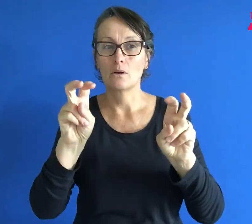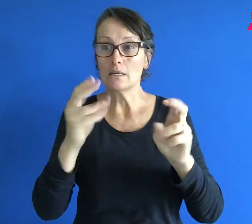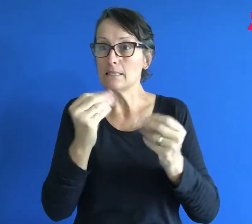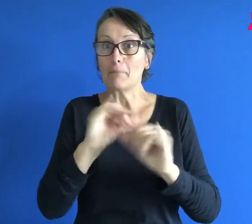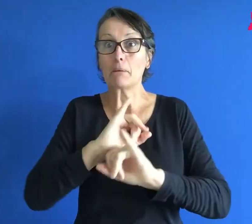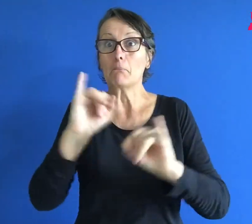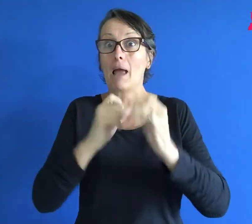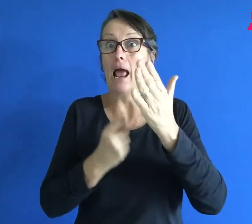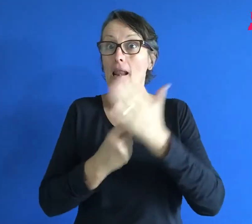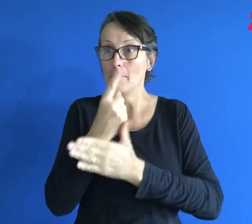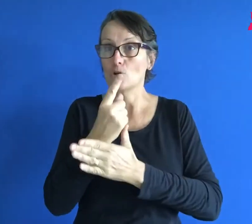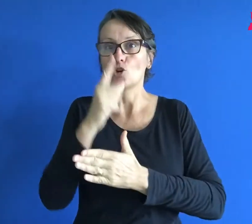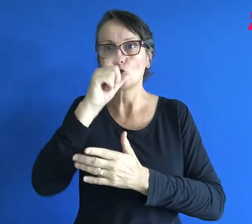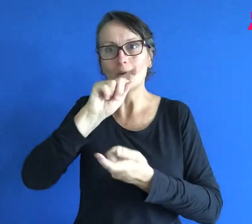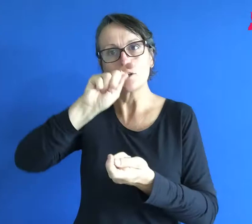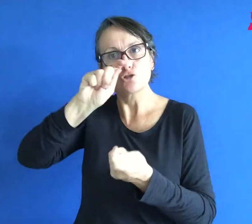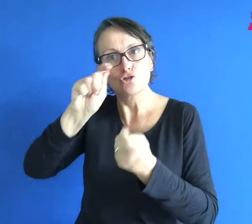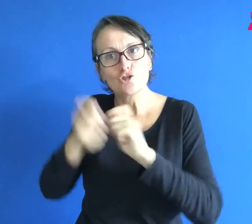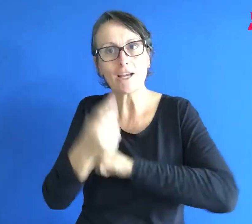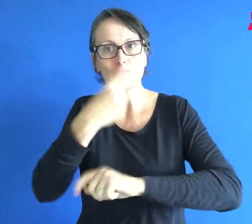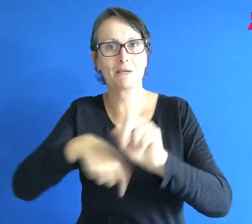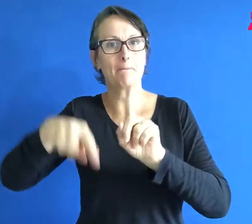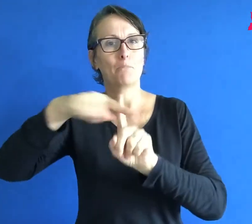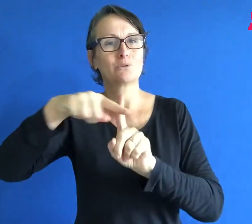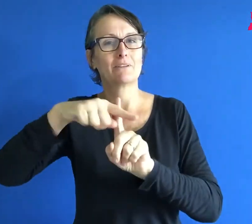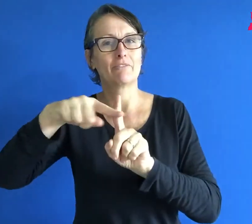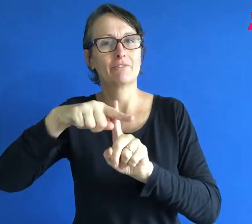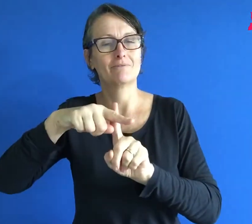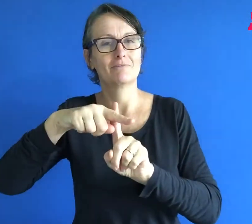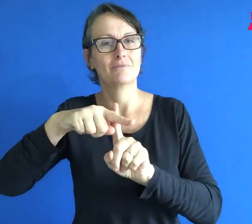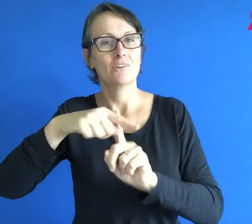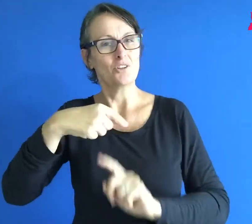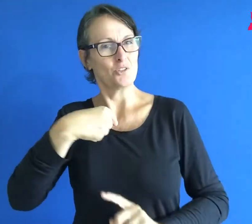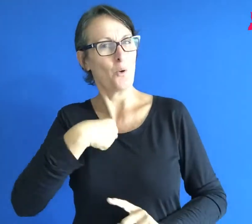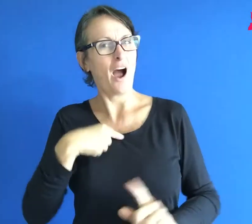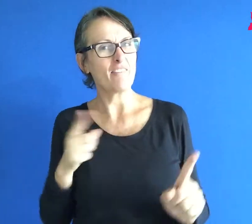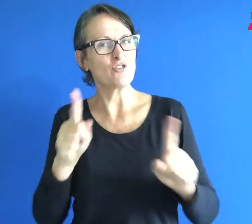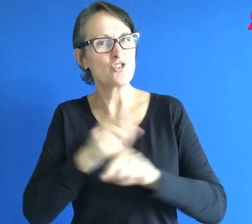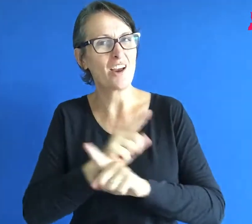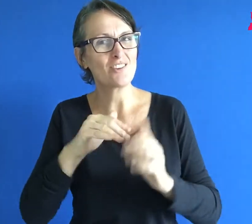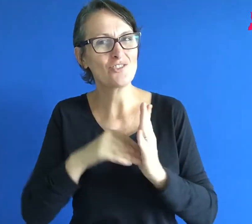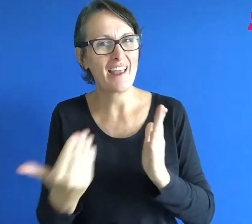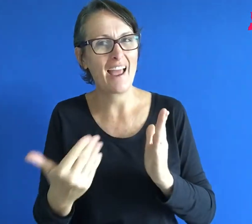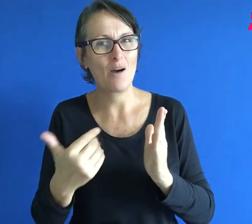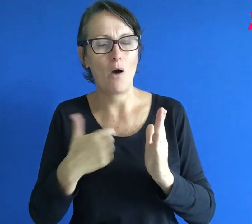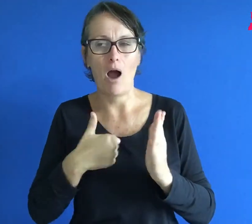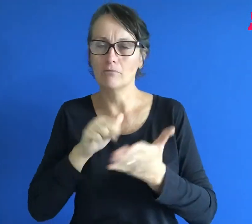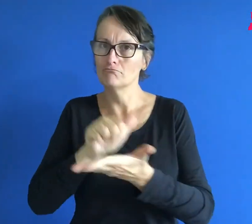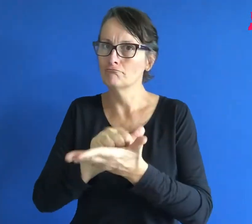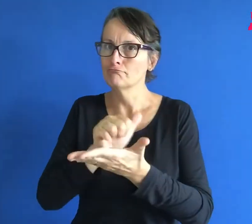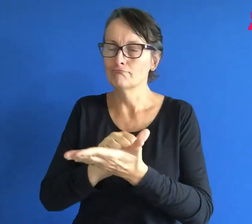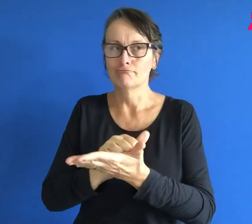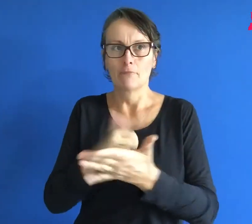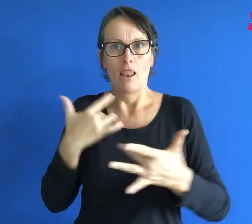trauma. My values have changed. I value life experience, good relationships